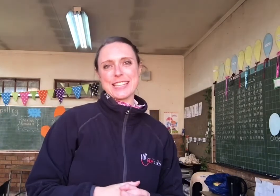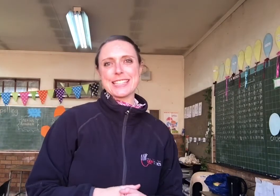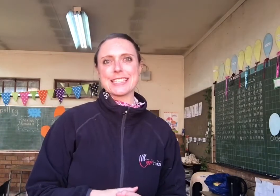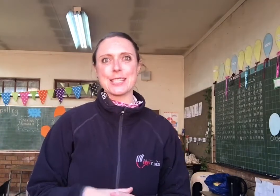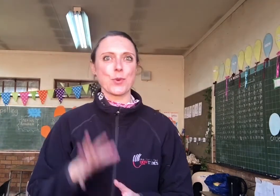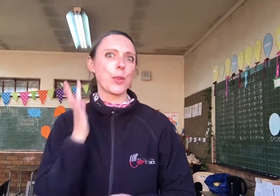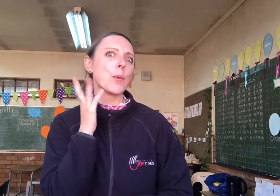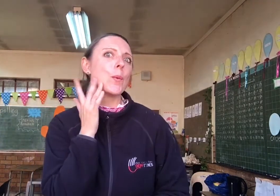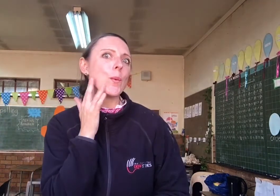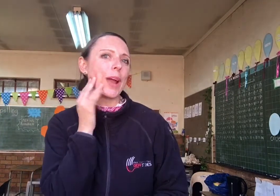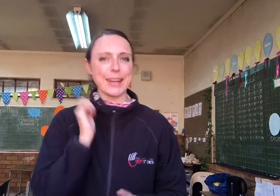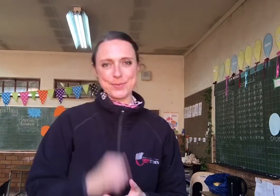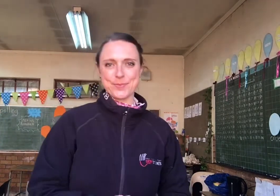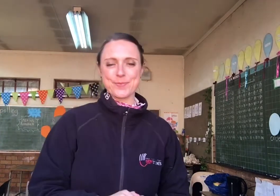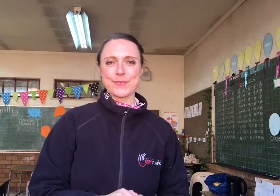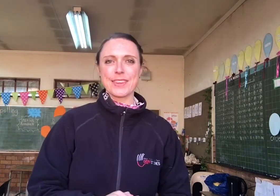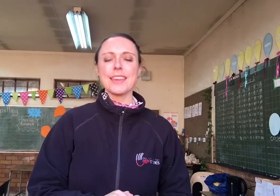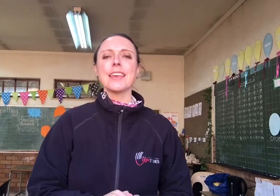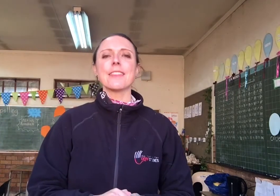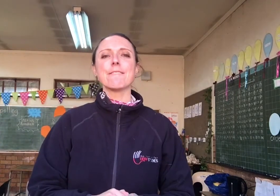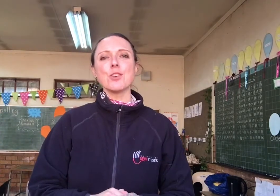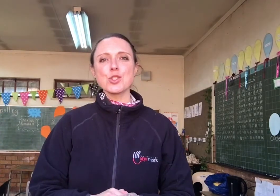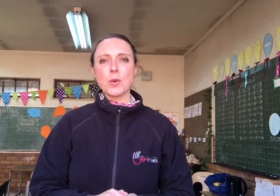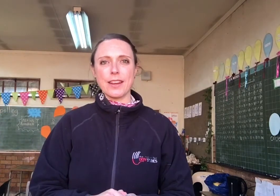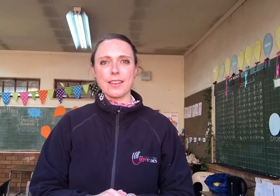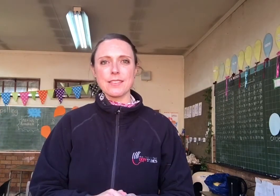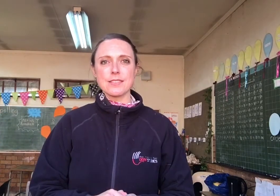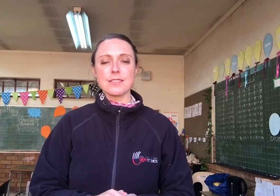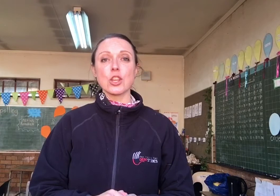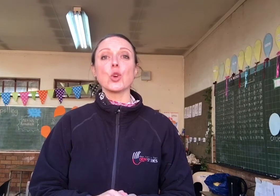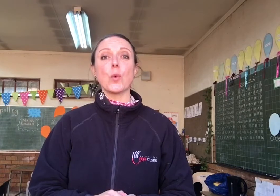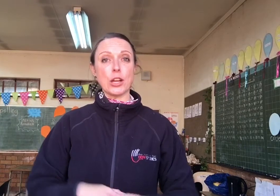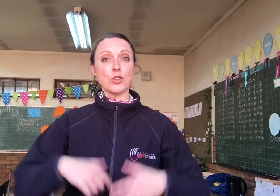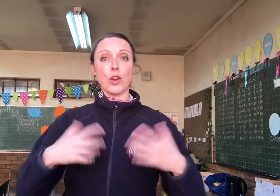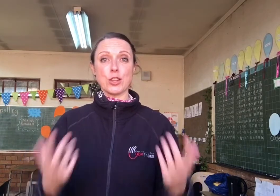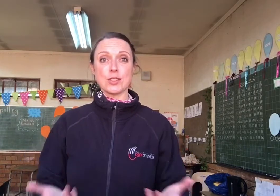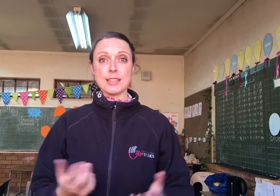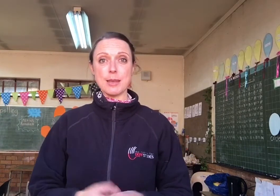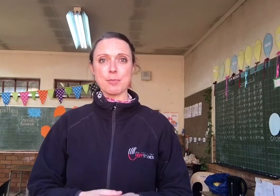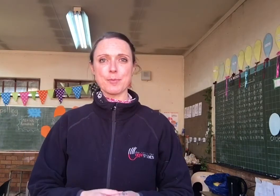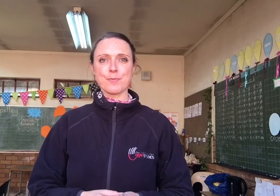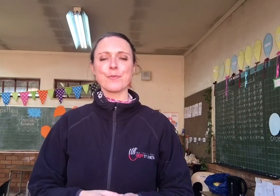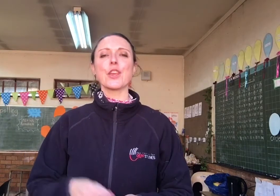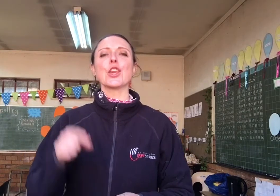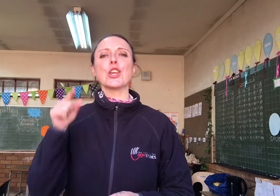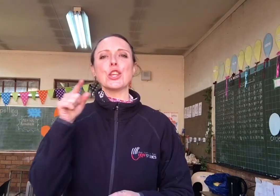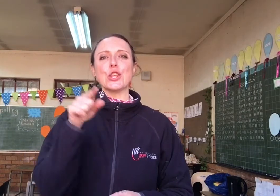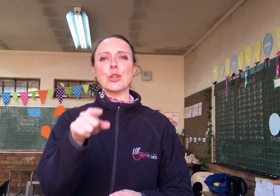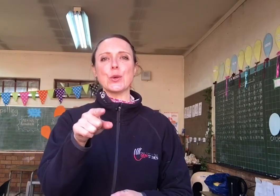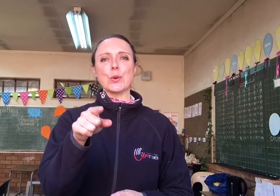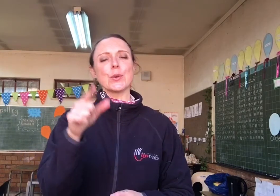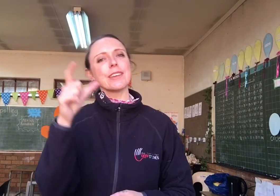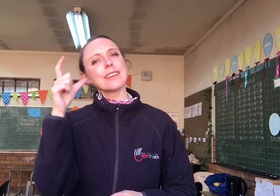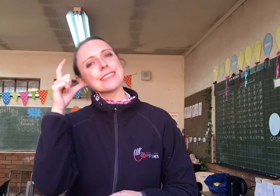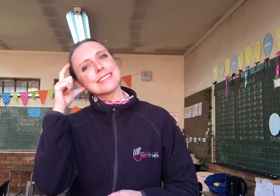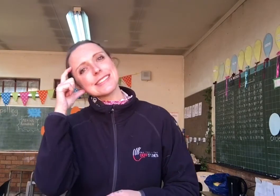sentences with when. The first one is, when are you going to sleep? You